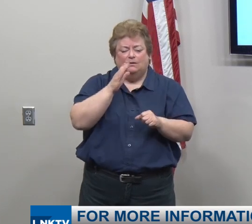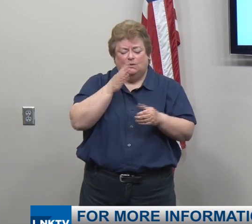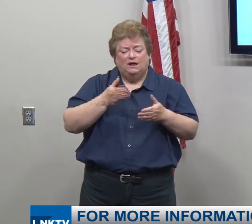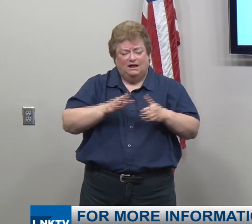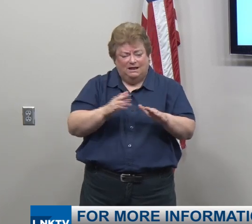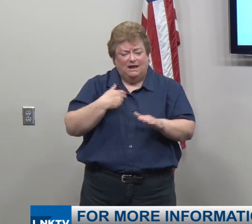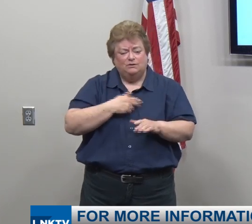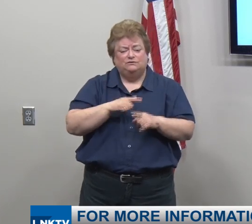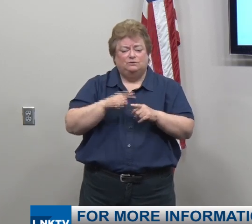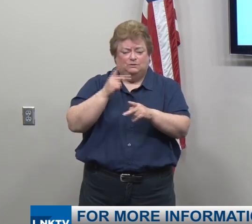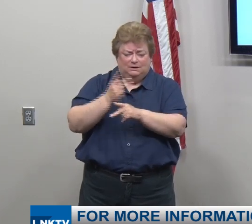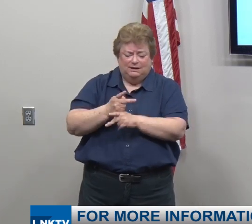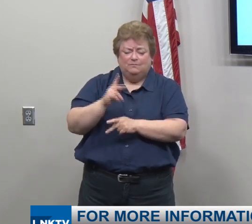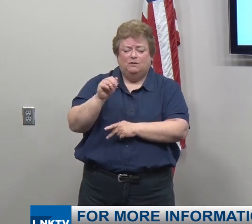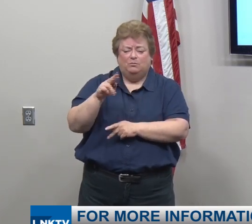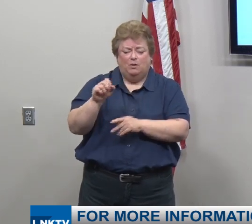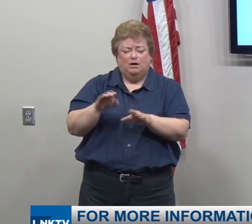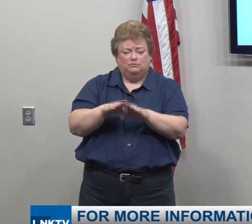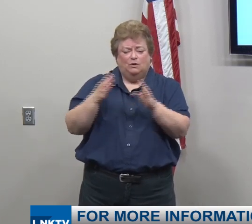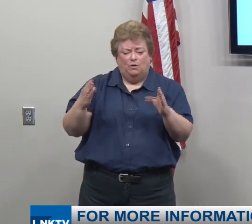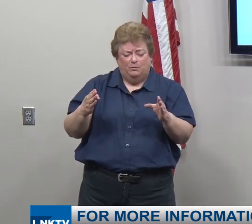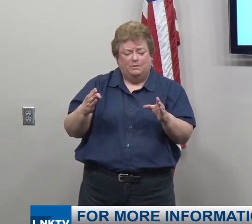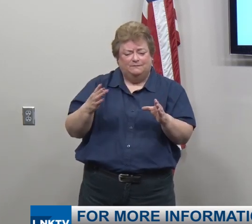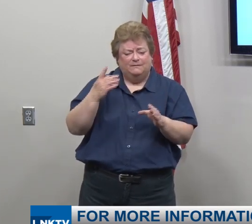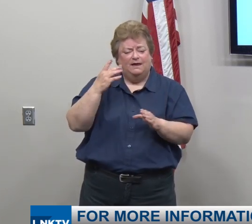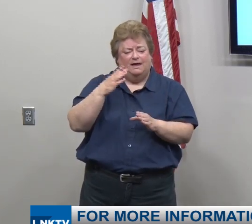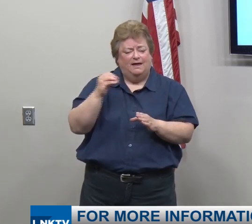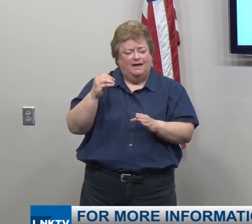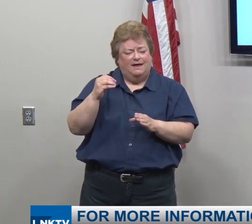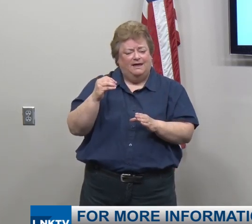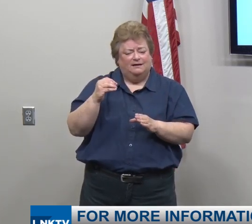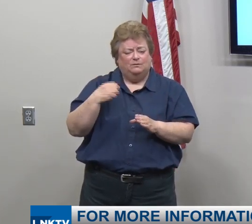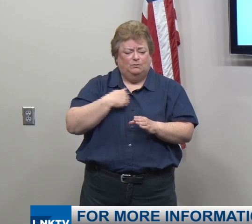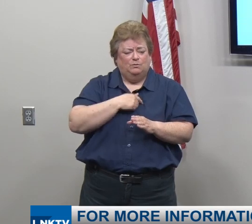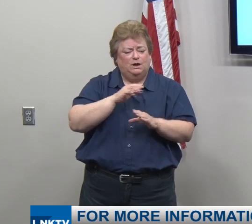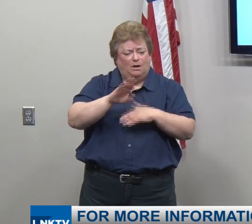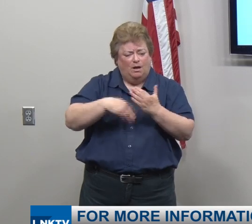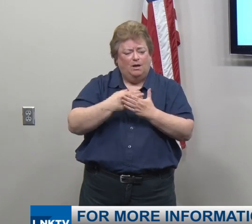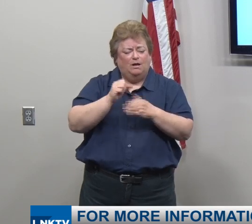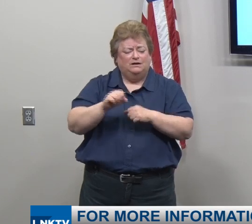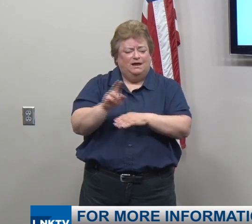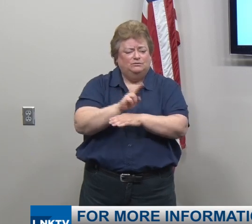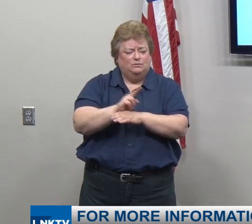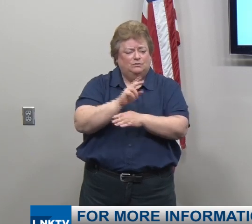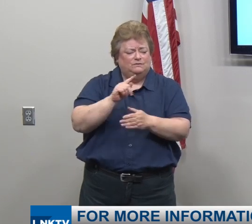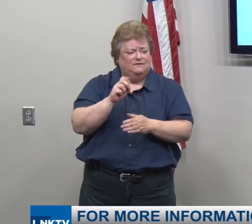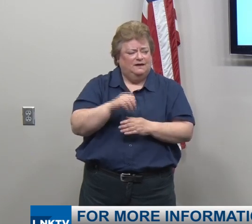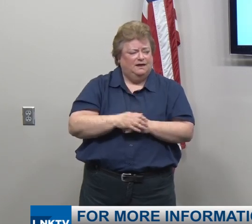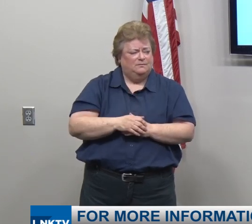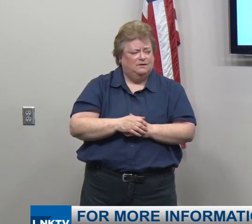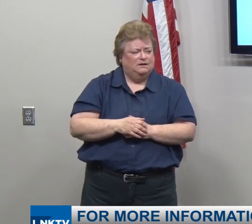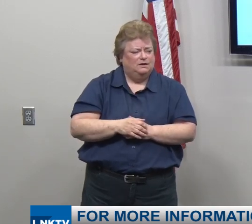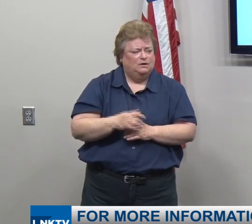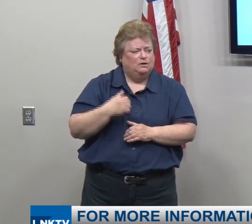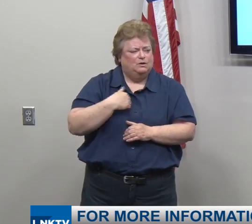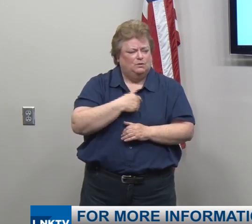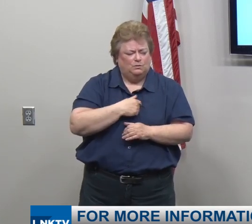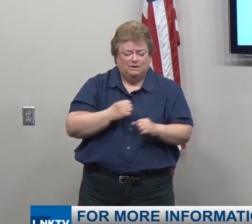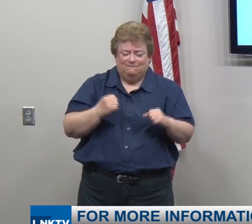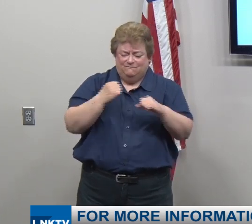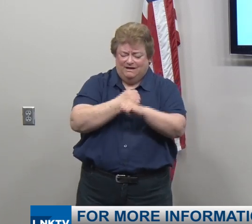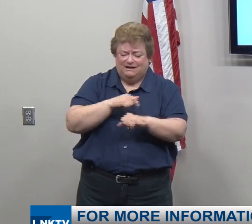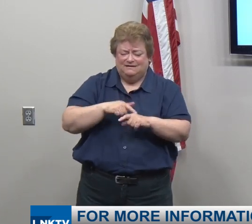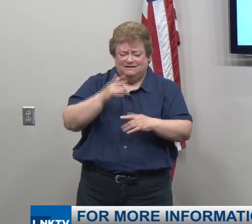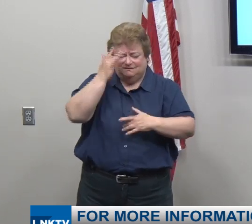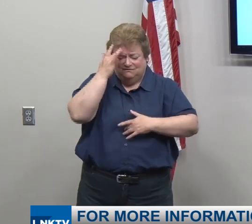open and serving as a valued resource to us all. Everyone plays an important role as our community fights this coronavirus